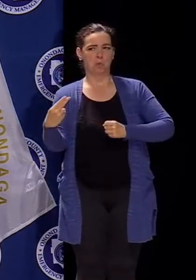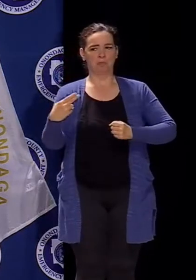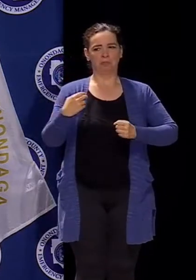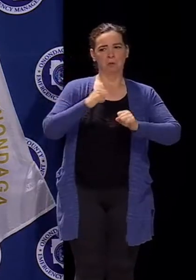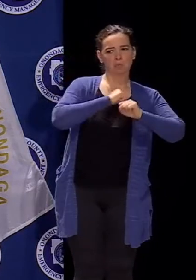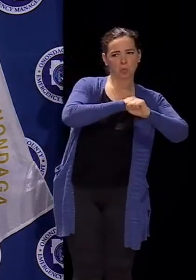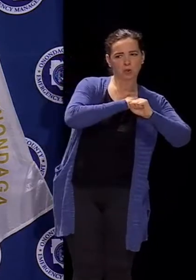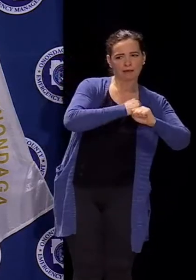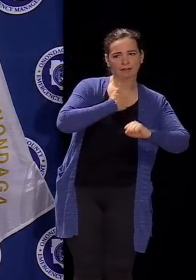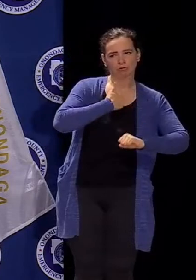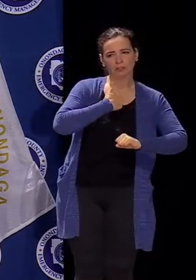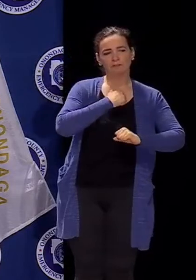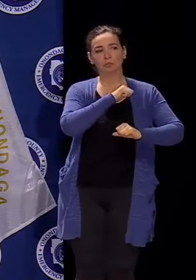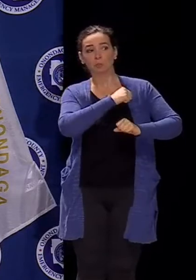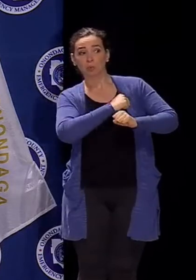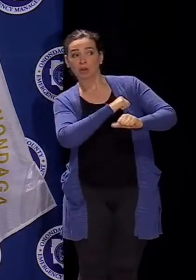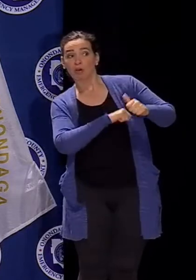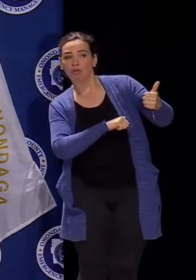3.